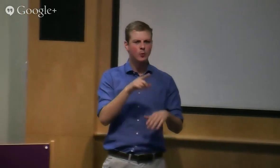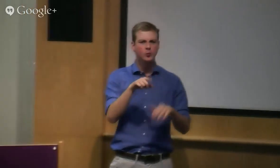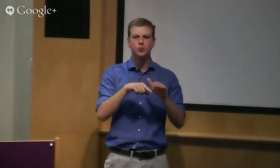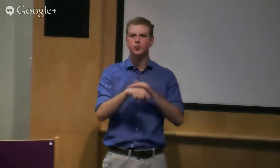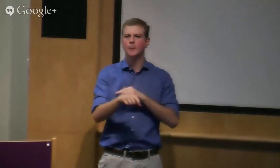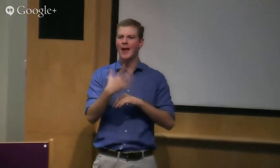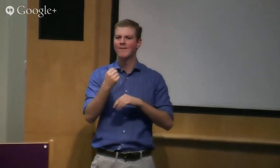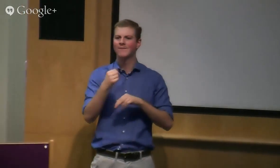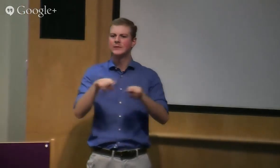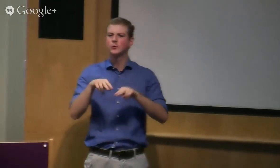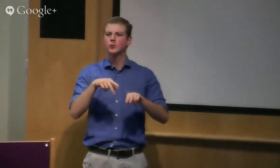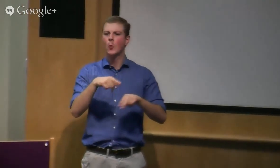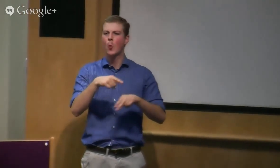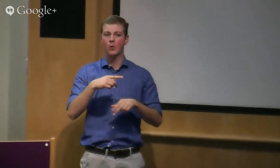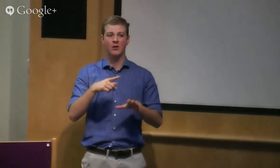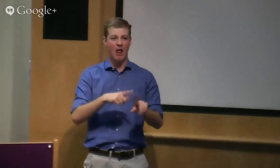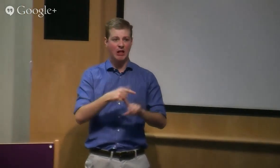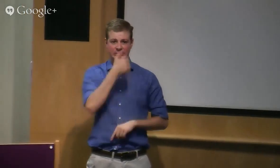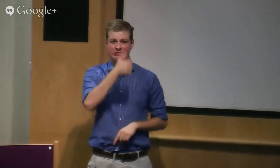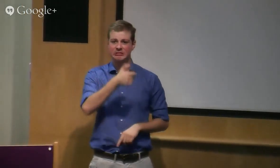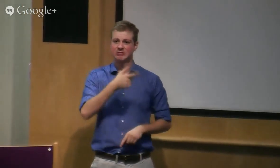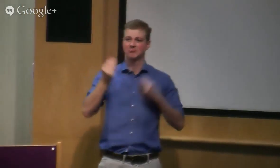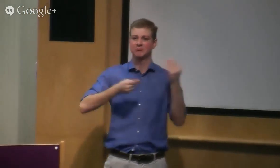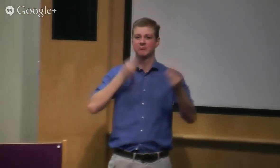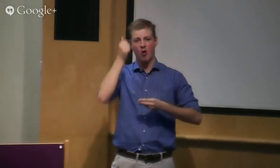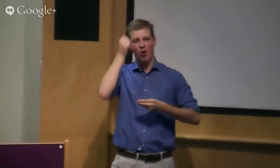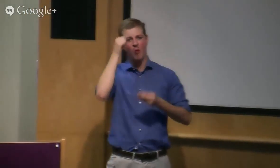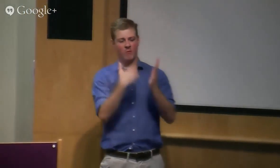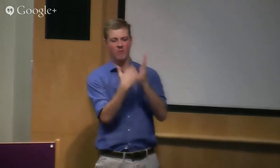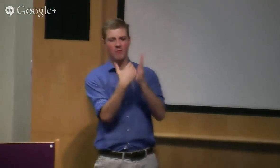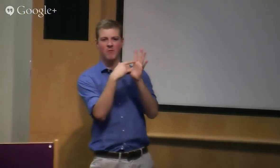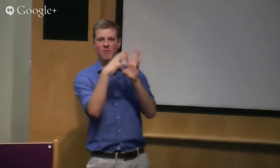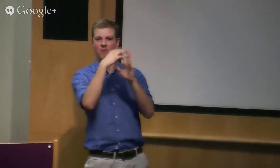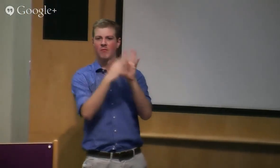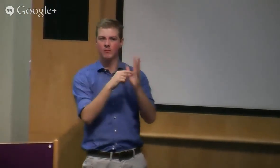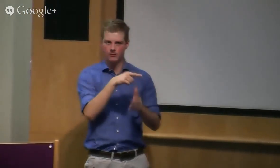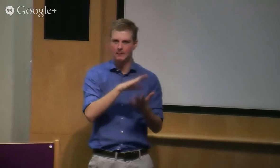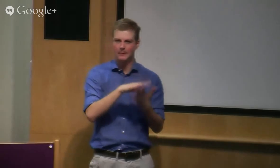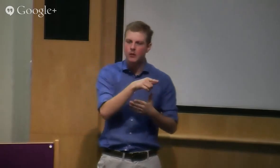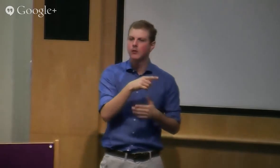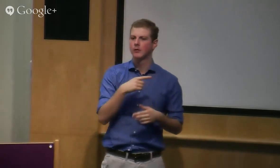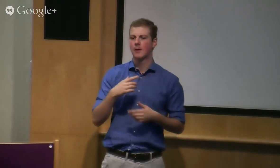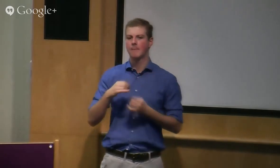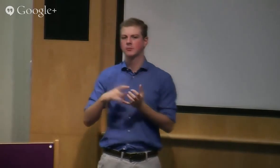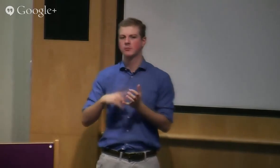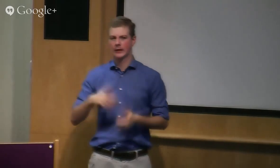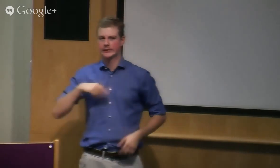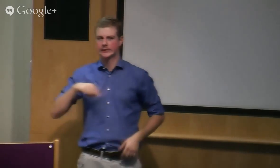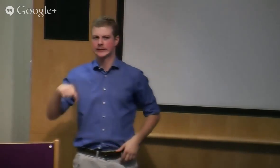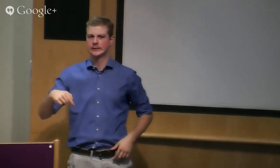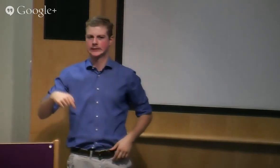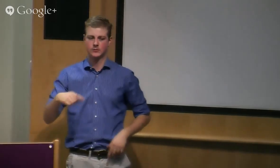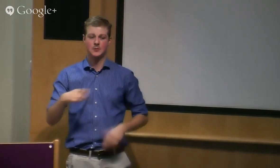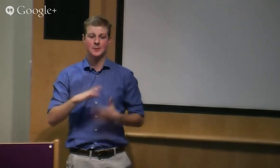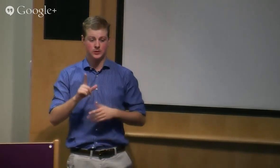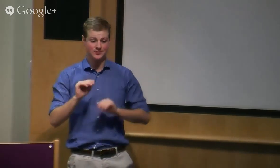the States, and deaf children coming through in America at the age of 6 are talking about the lexical and linguistical differences